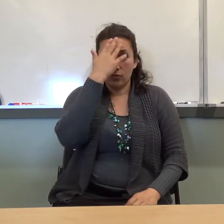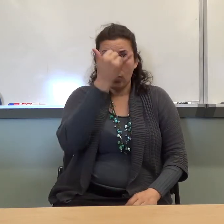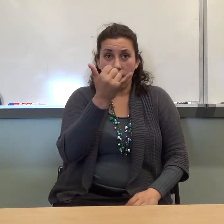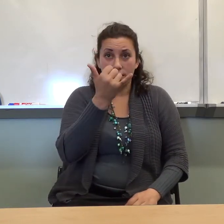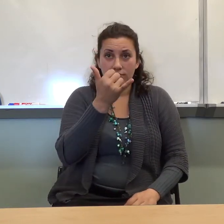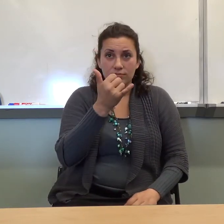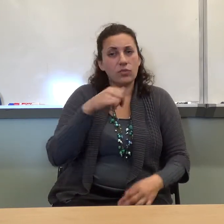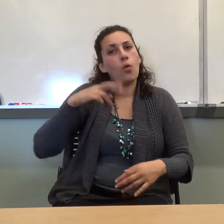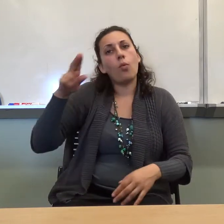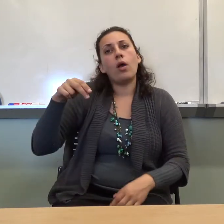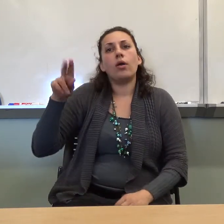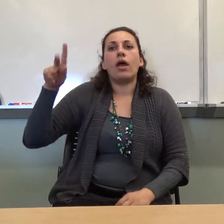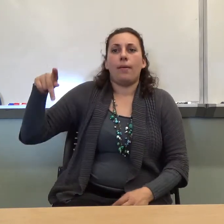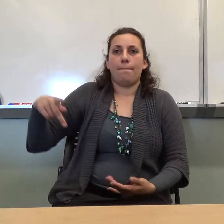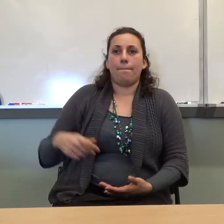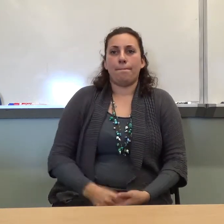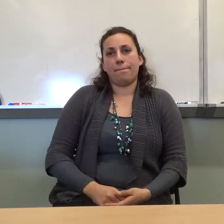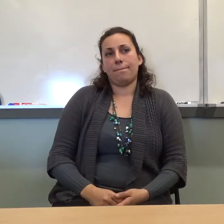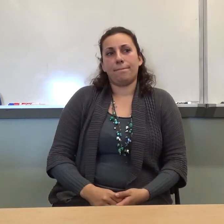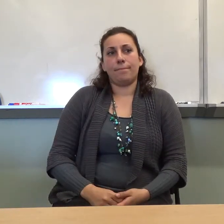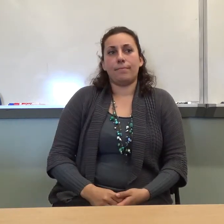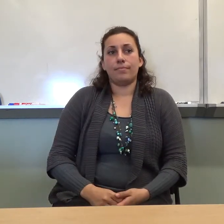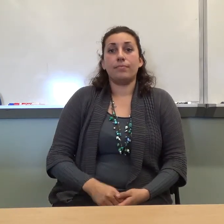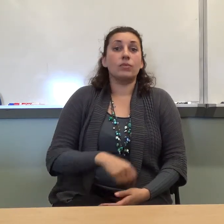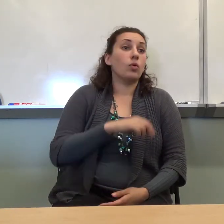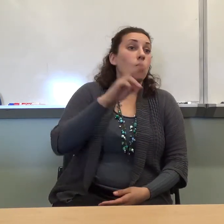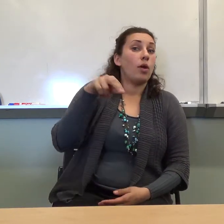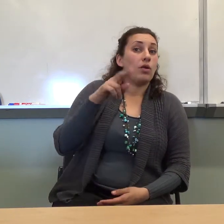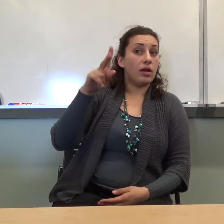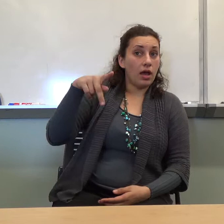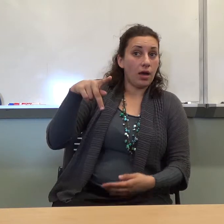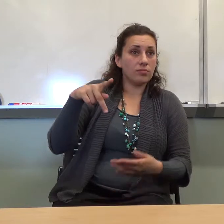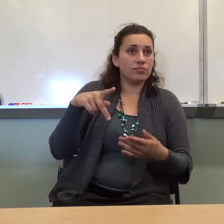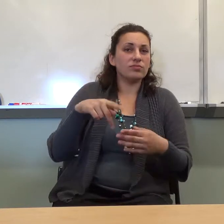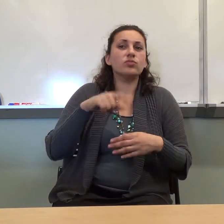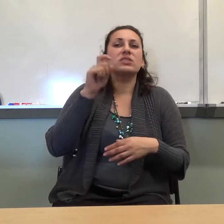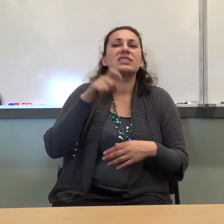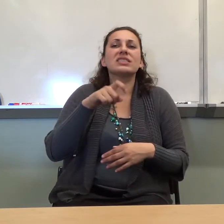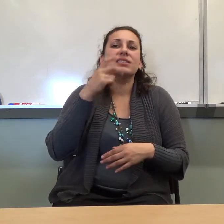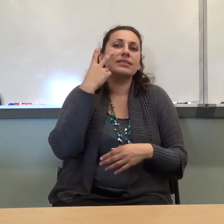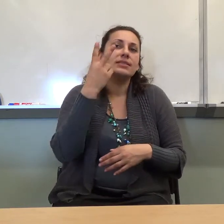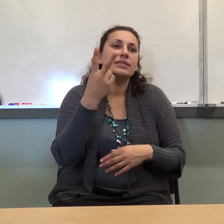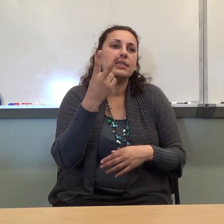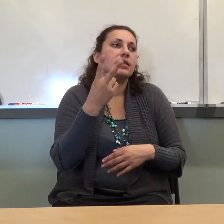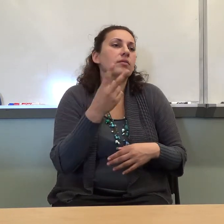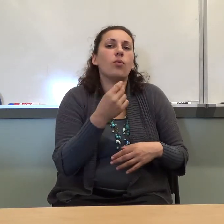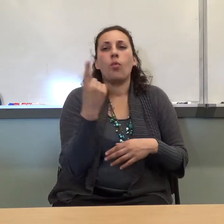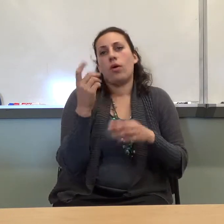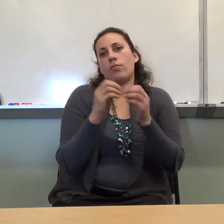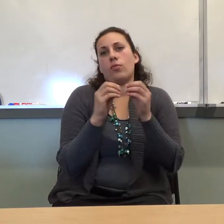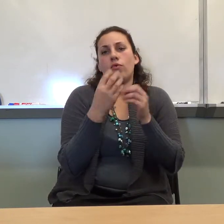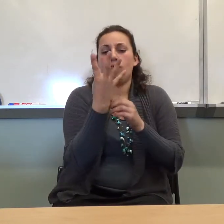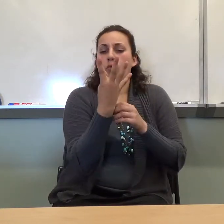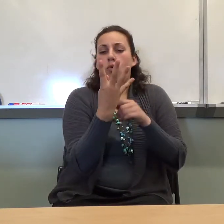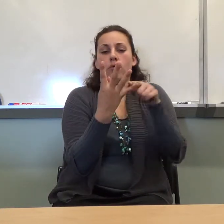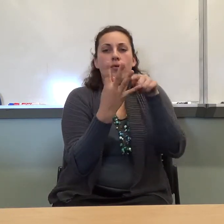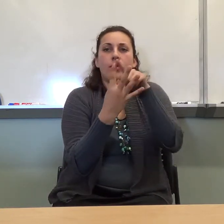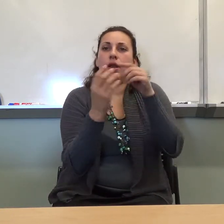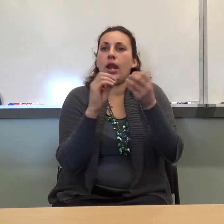If we're rounding to that position, all we need to see is one more. 5 or greater? No. So this is